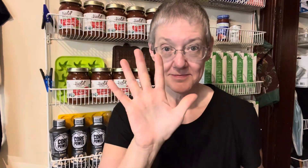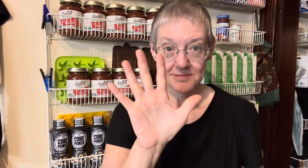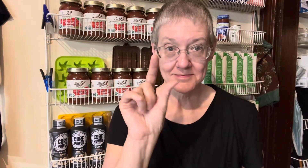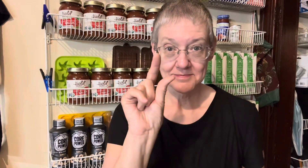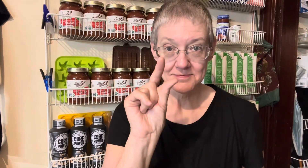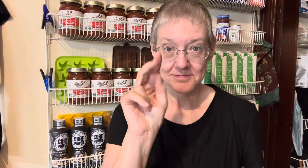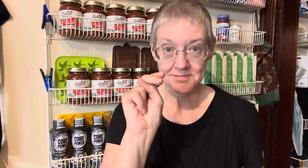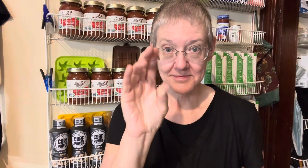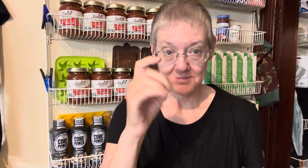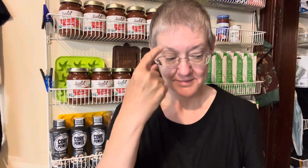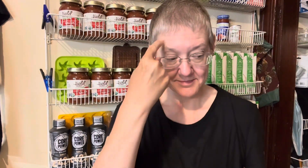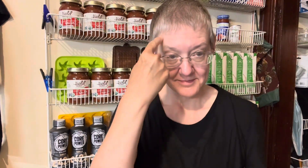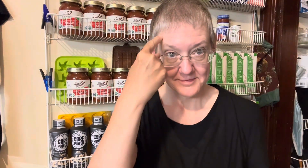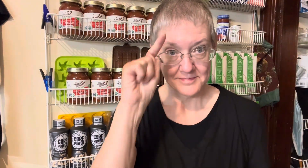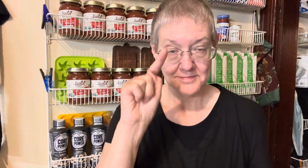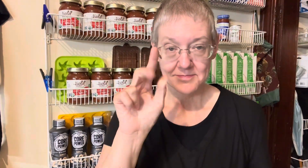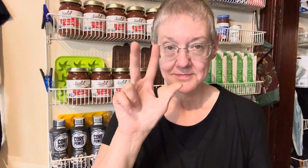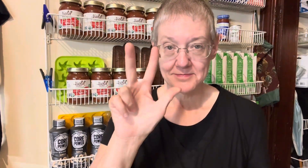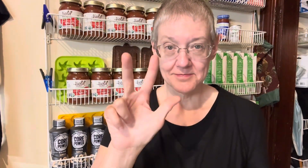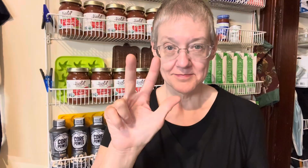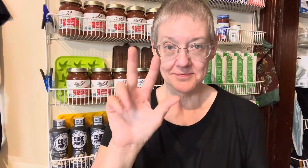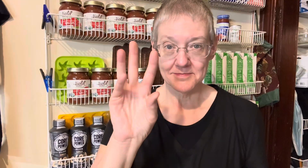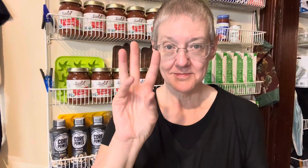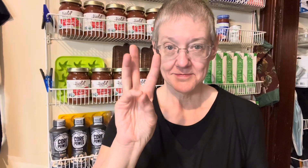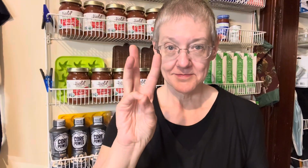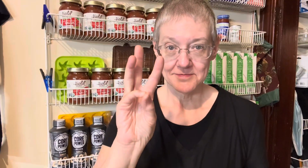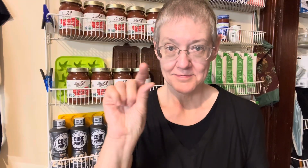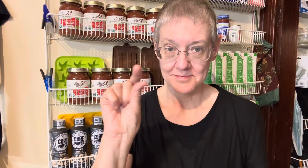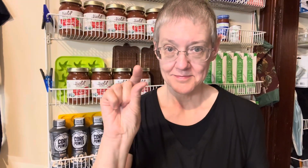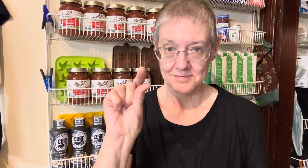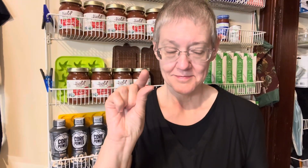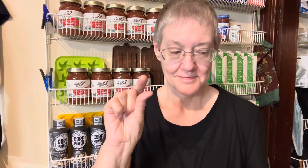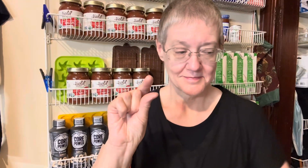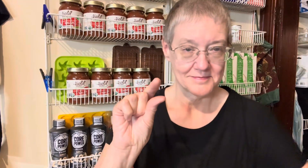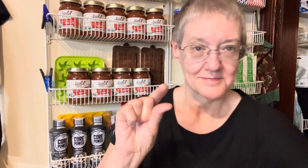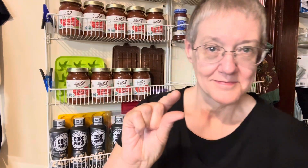There's 5 grams of net carbs for 36 grams,